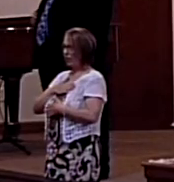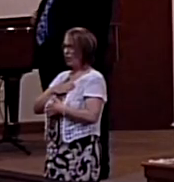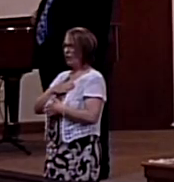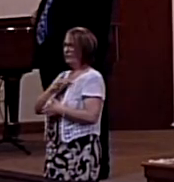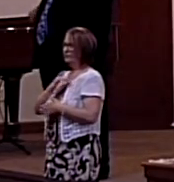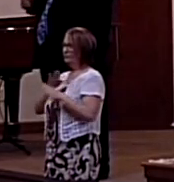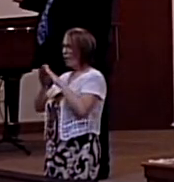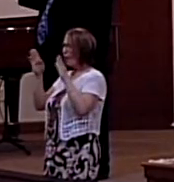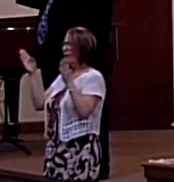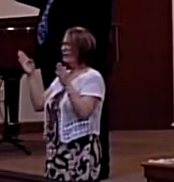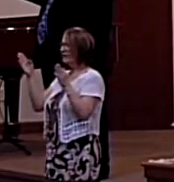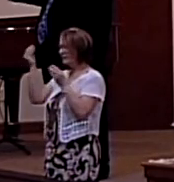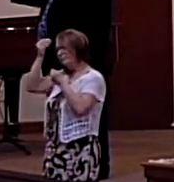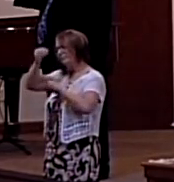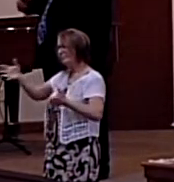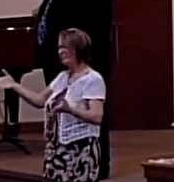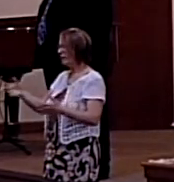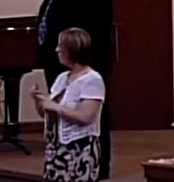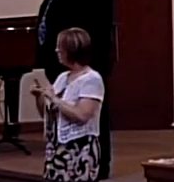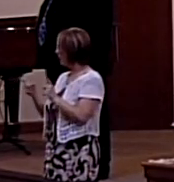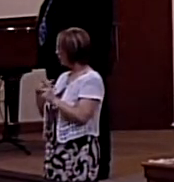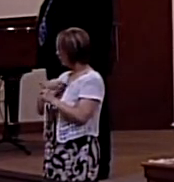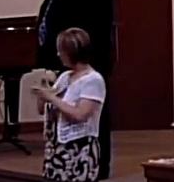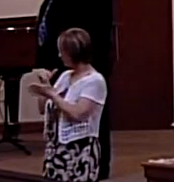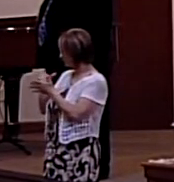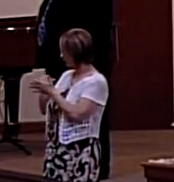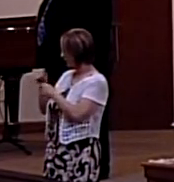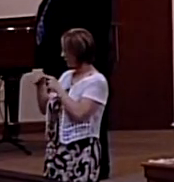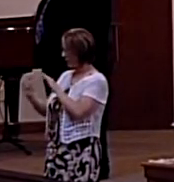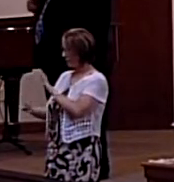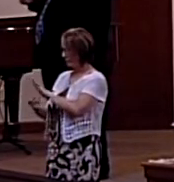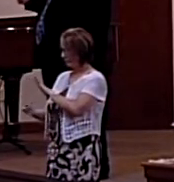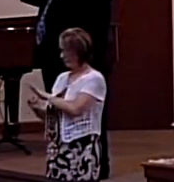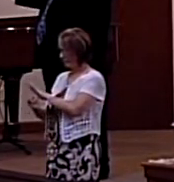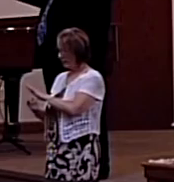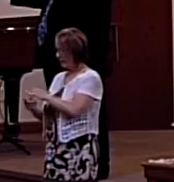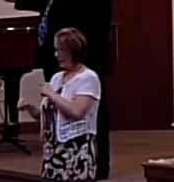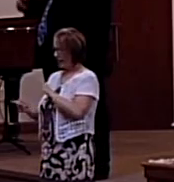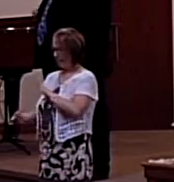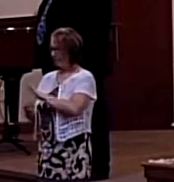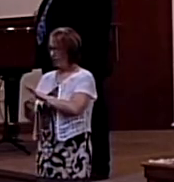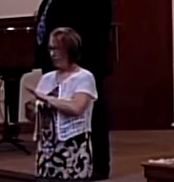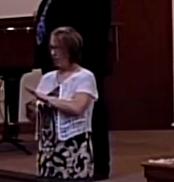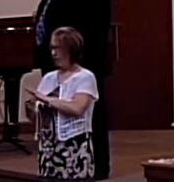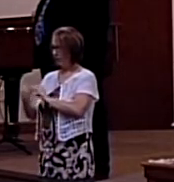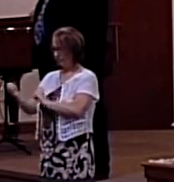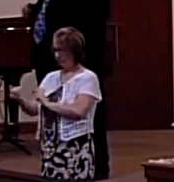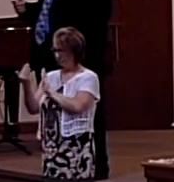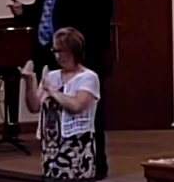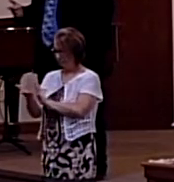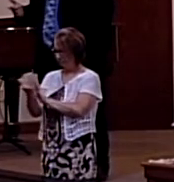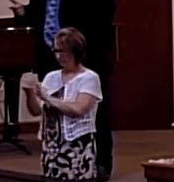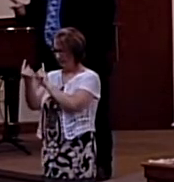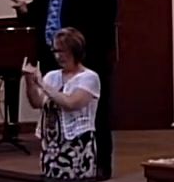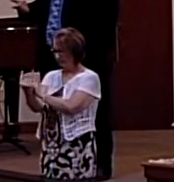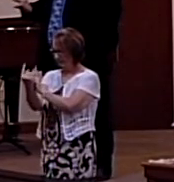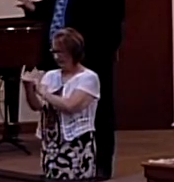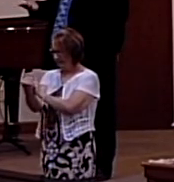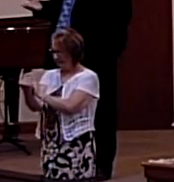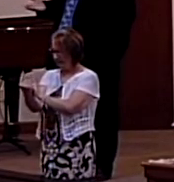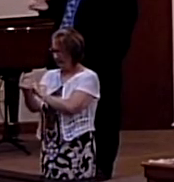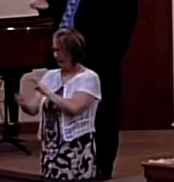heart. But we've been studying also through about the Apostle Paul there, and when Paul stood before Agrippa, and Paul made a comment